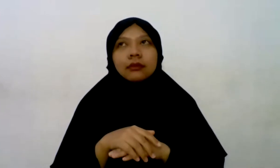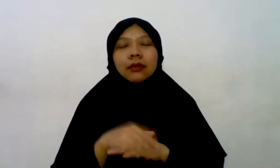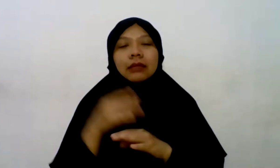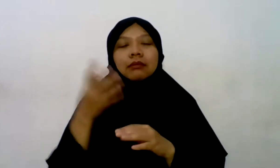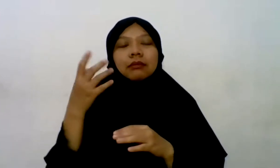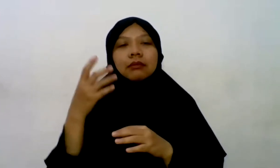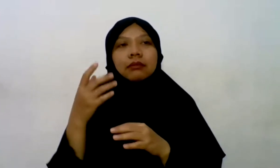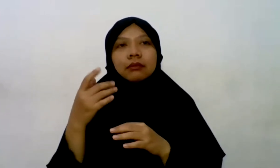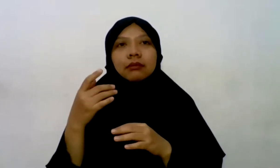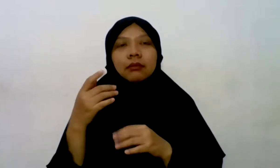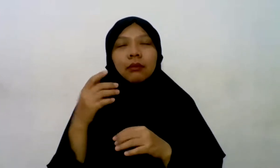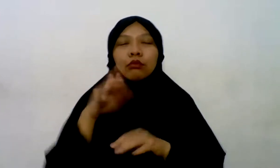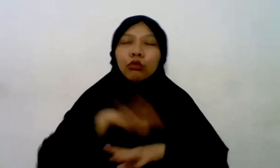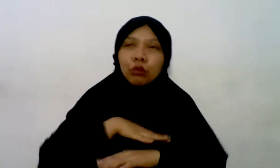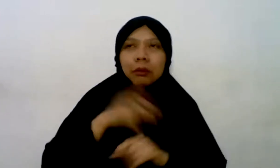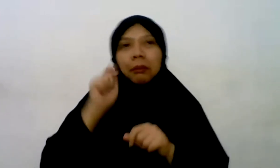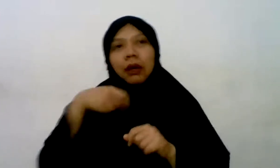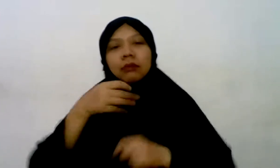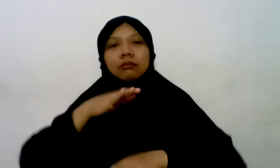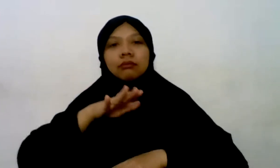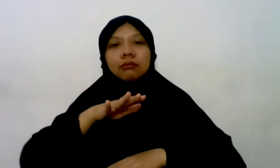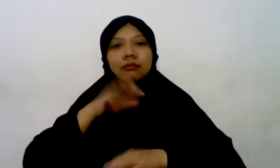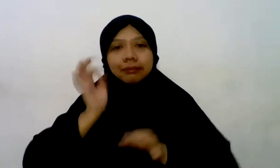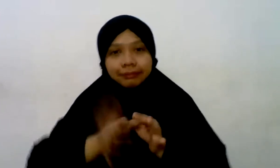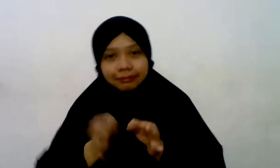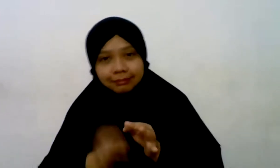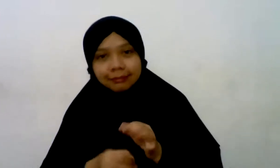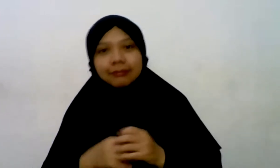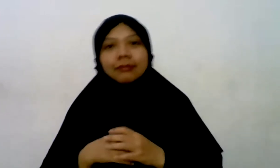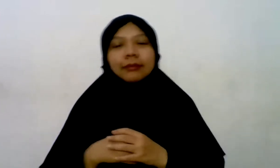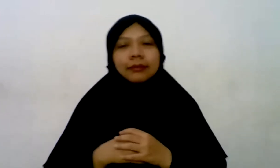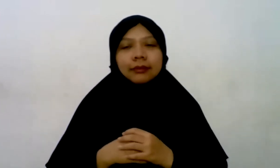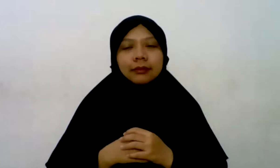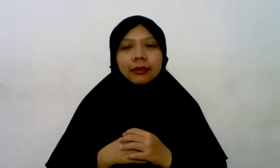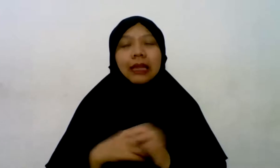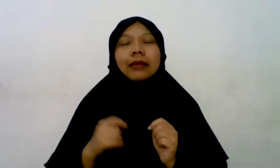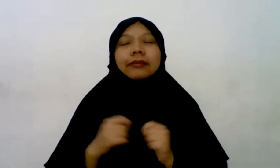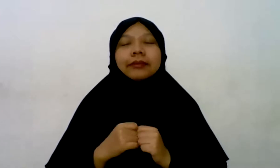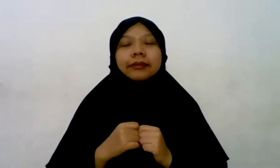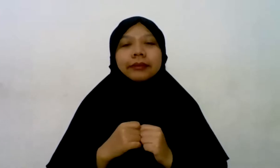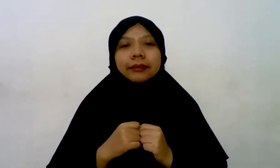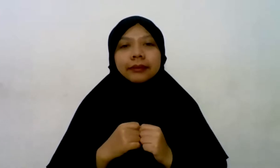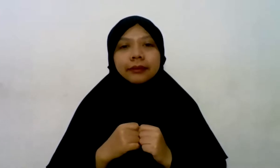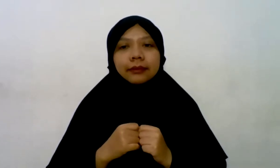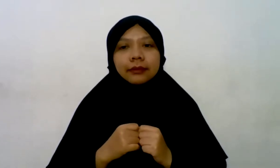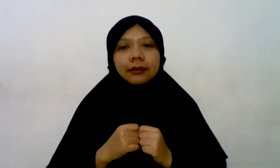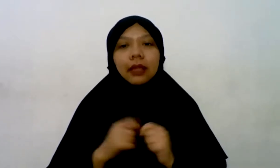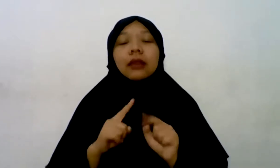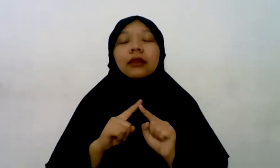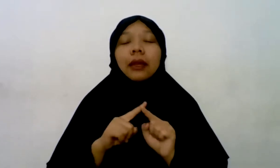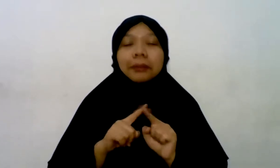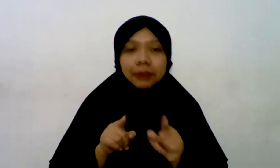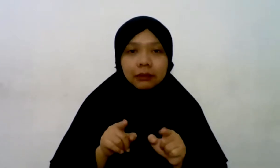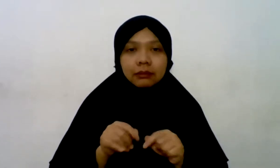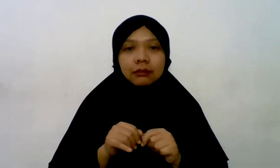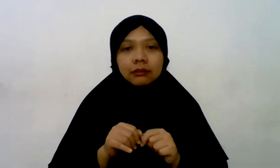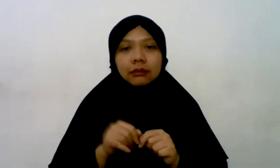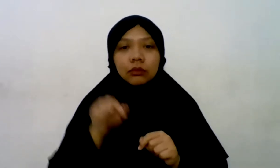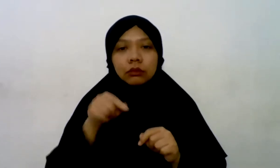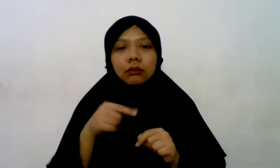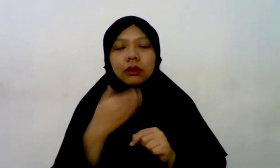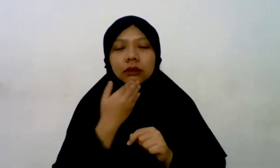interpreter in all their press conferences. But again, that are still not